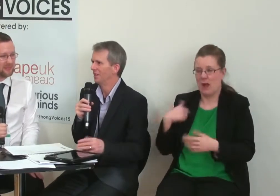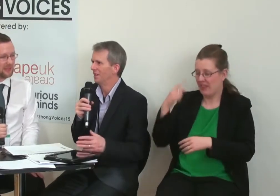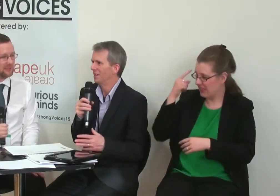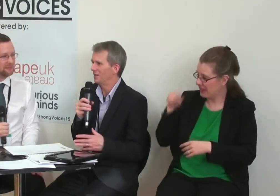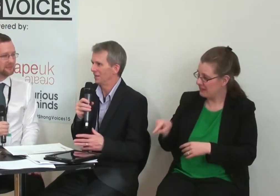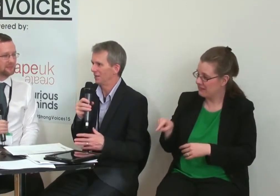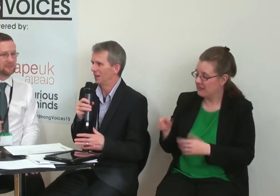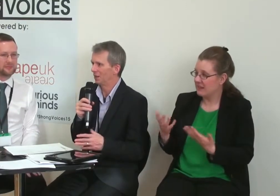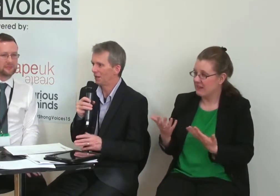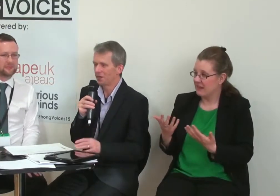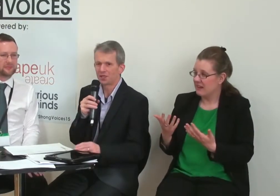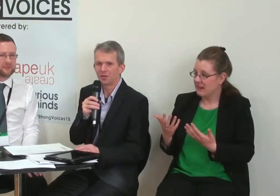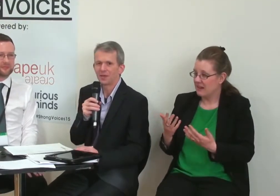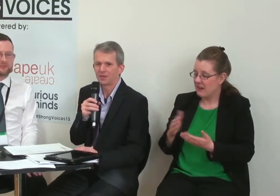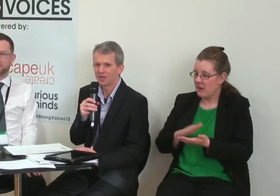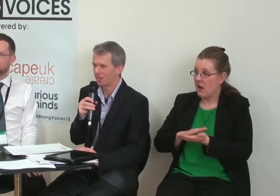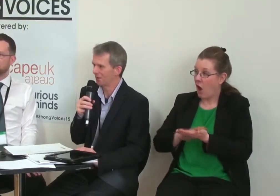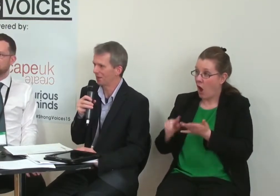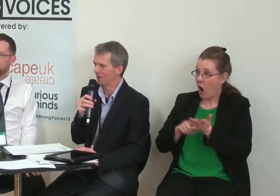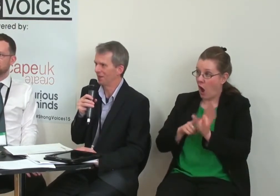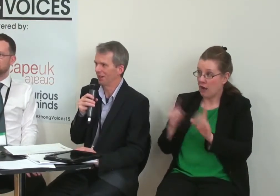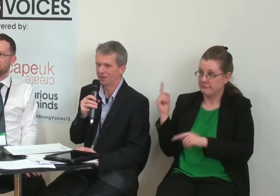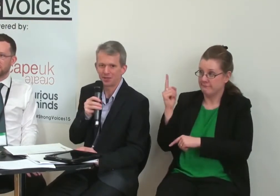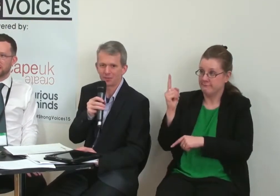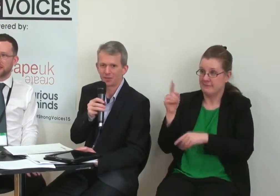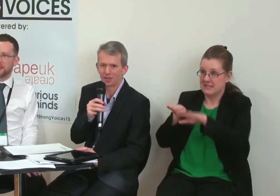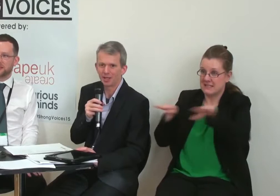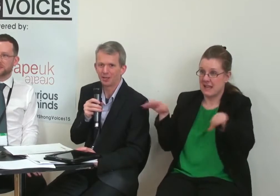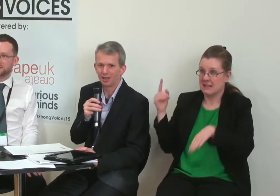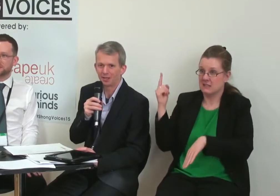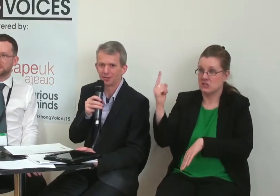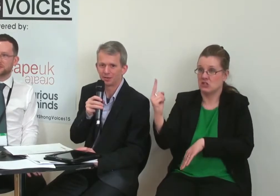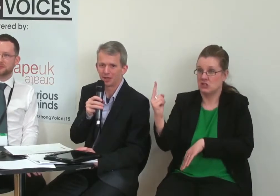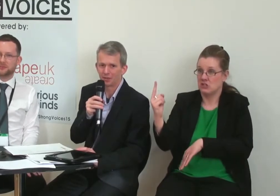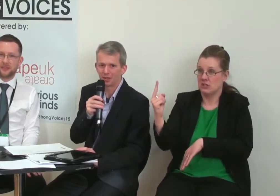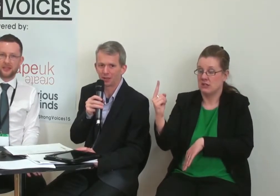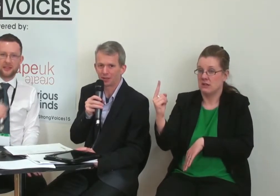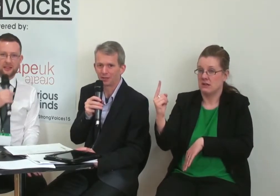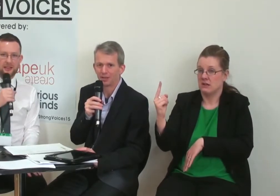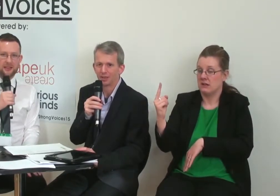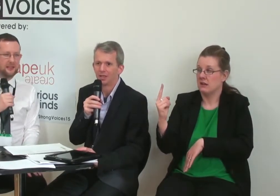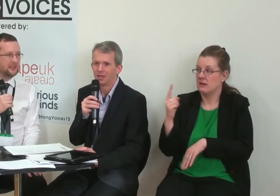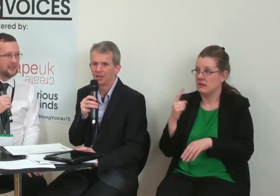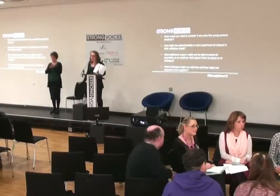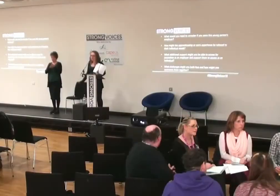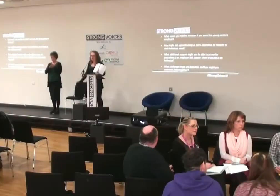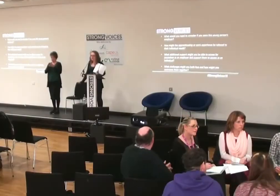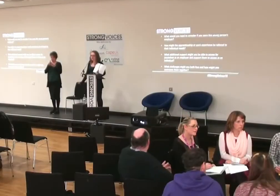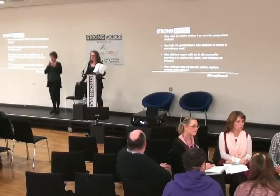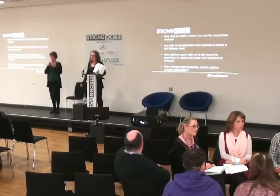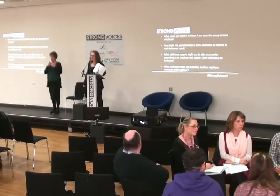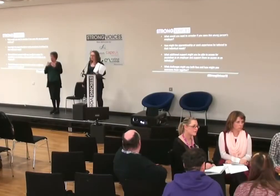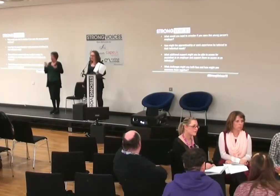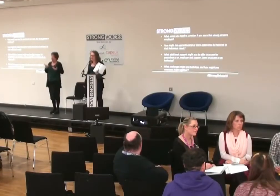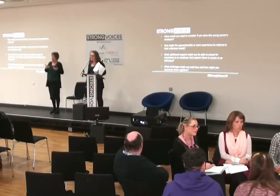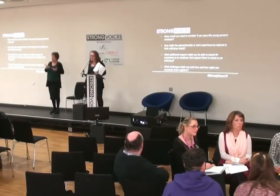of Holly's just coming back on stage, so I'm going to stop talking now, and you'll have Holly back now. So actually, we'll give